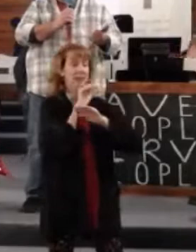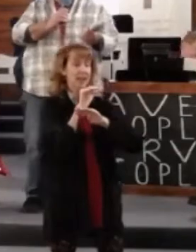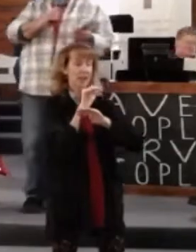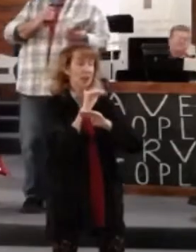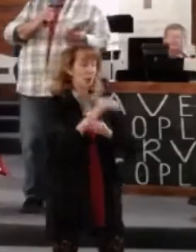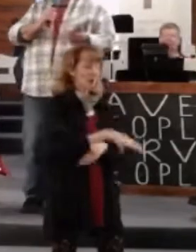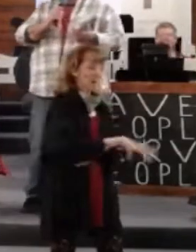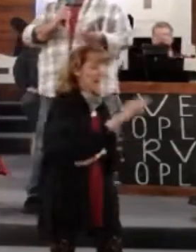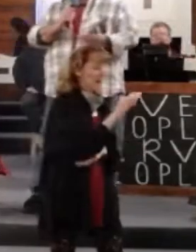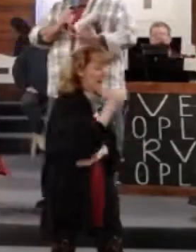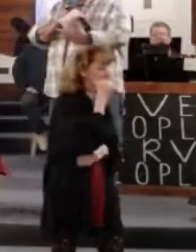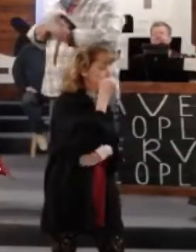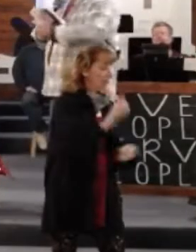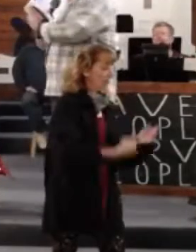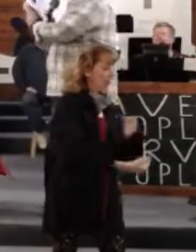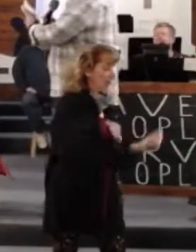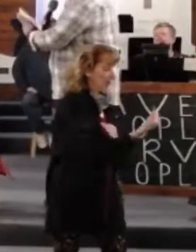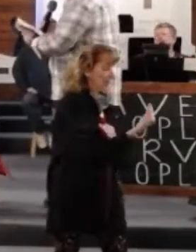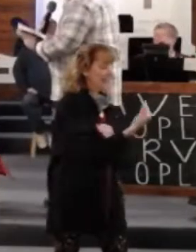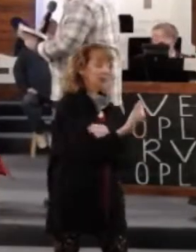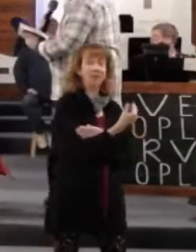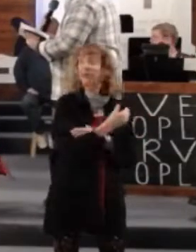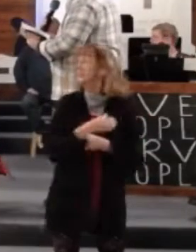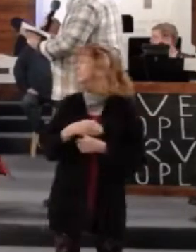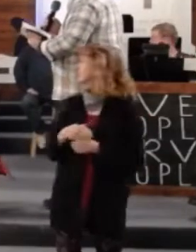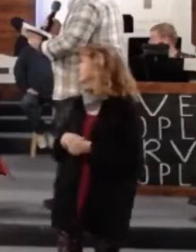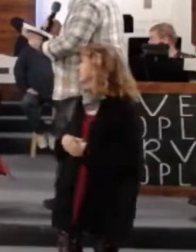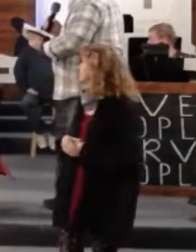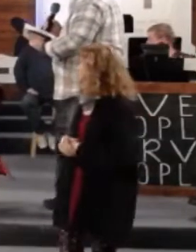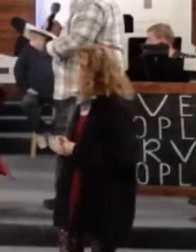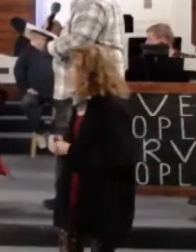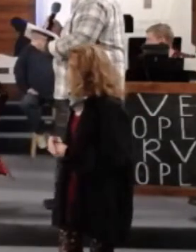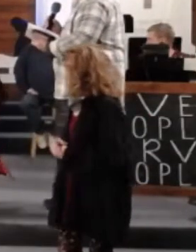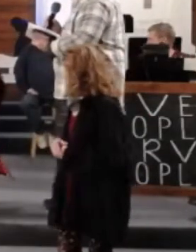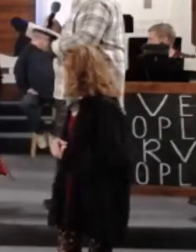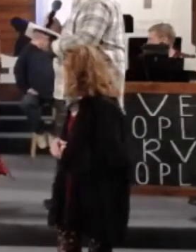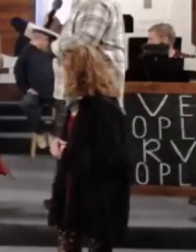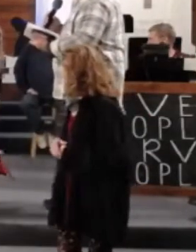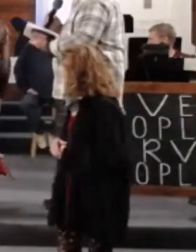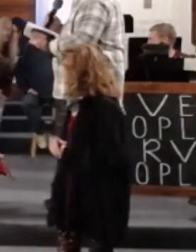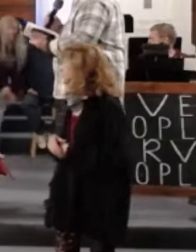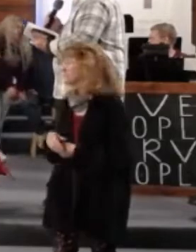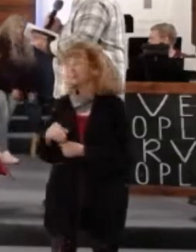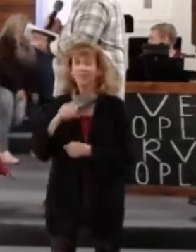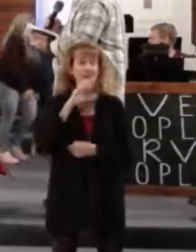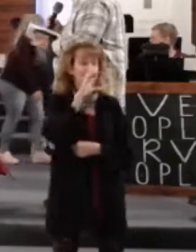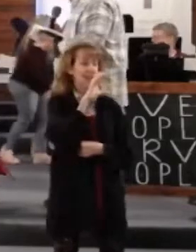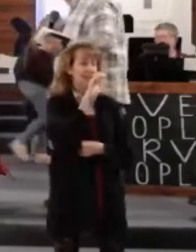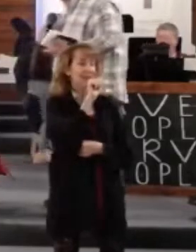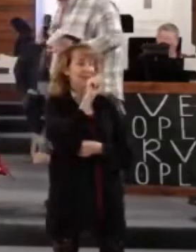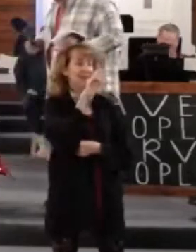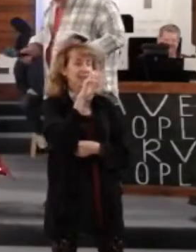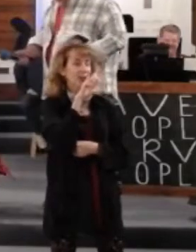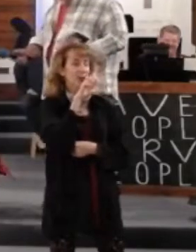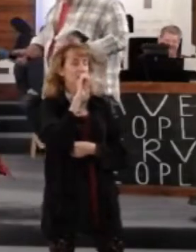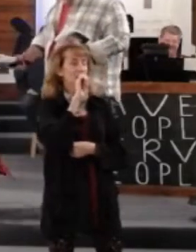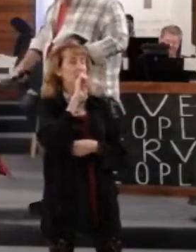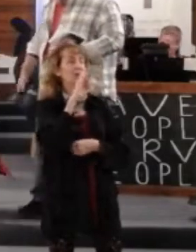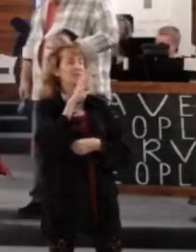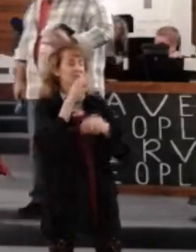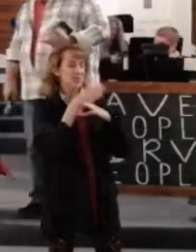pickup, kind of, and Carol wants to talk about that. What, you thought I was going to give you a chance to relax? Psst.